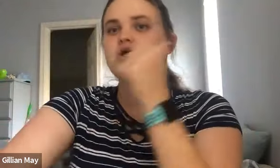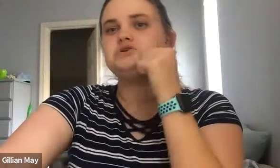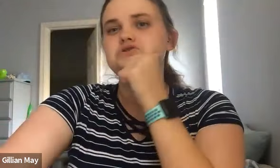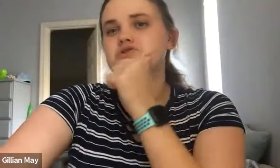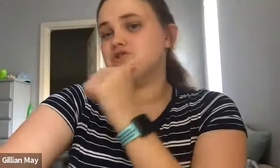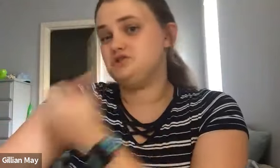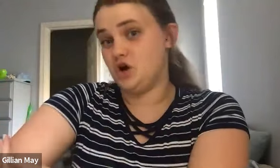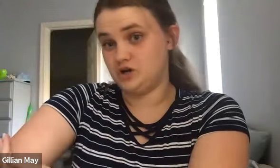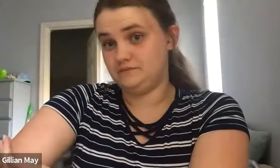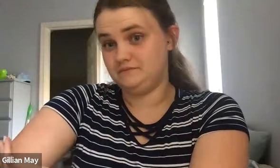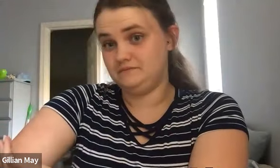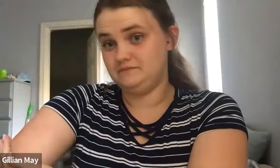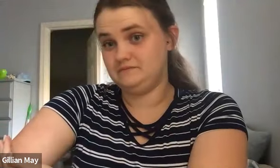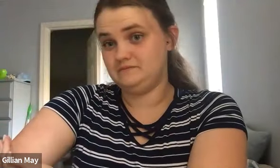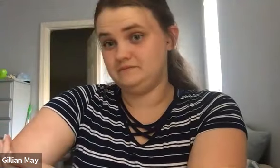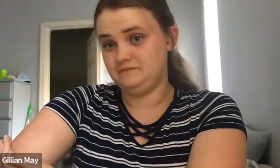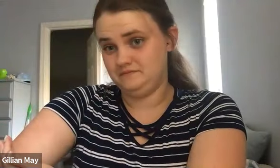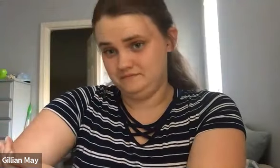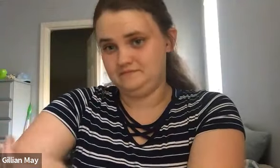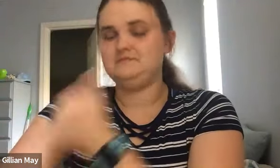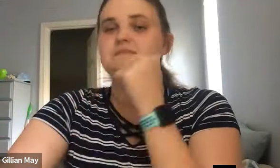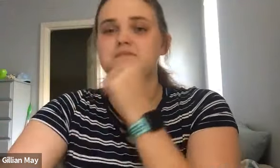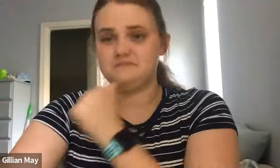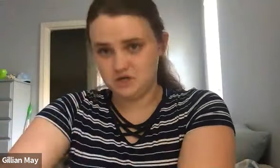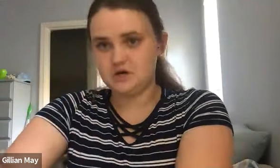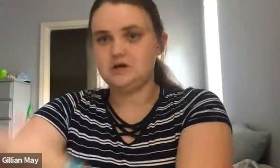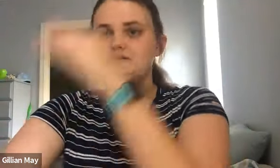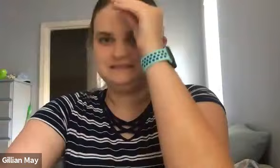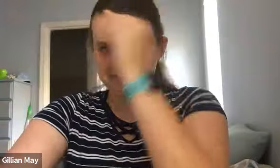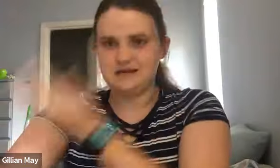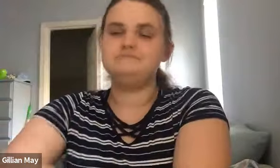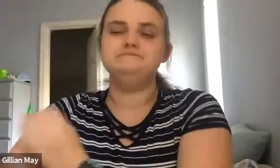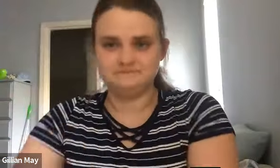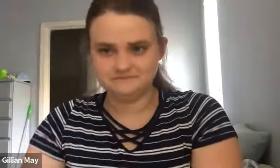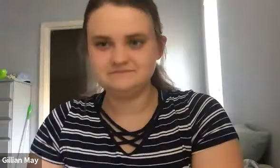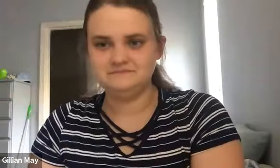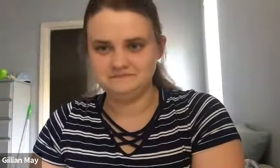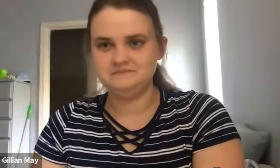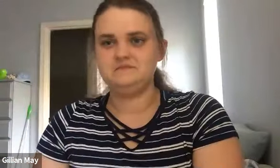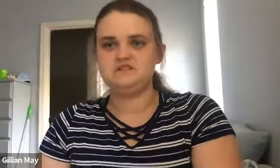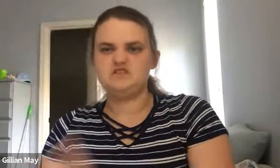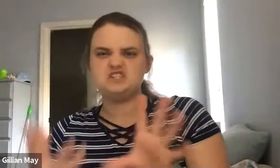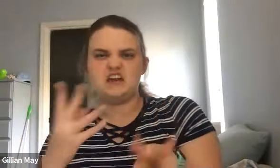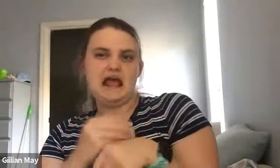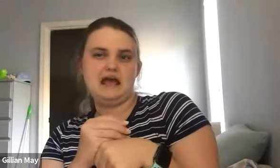daughter. daughter, son. So they just kind of add